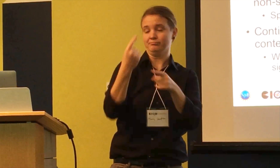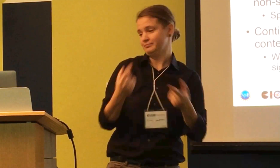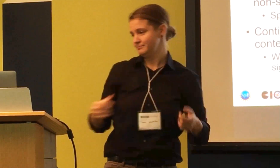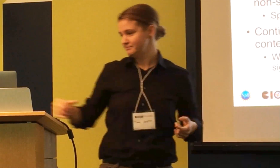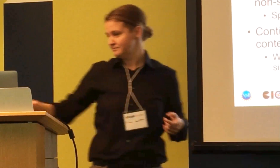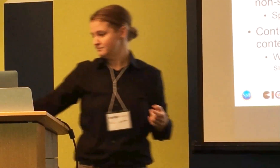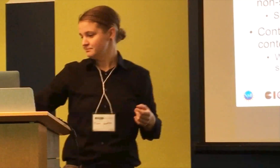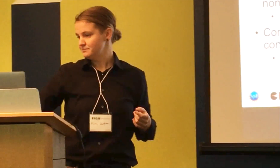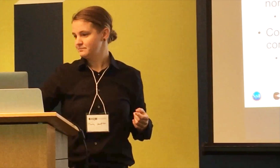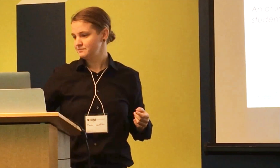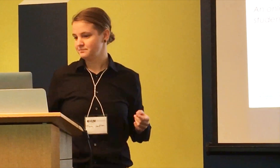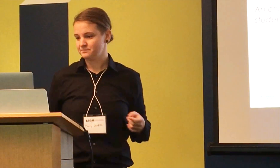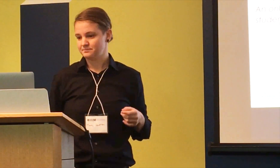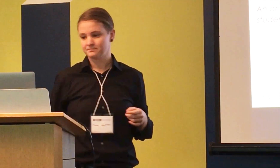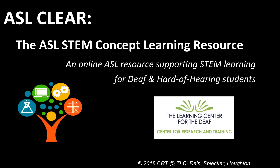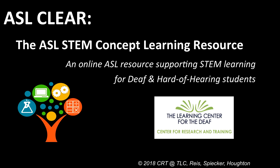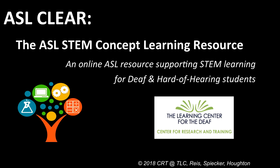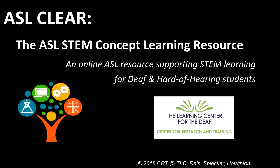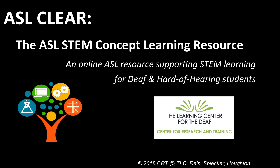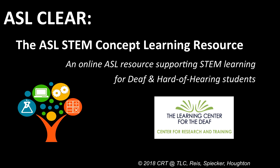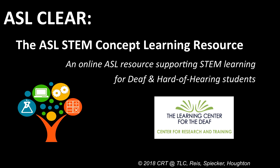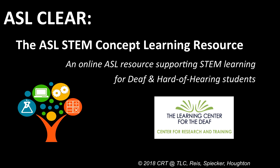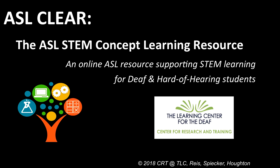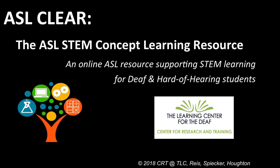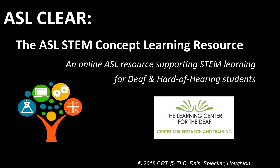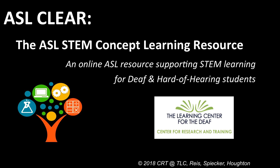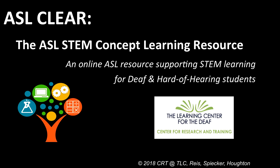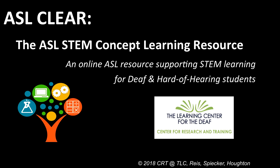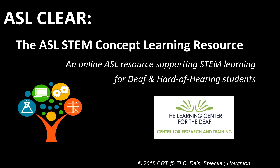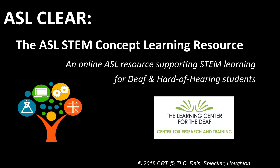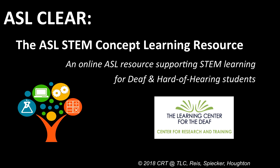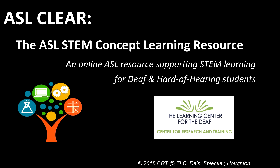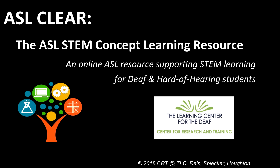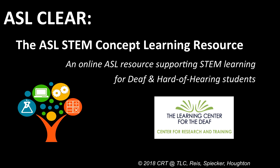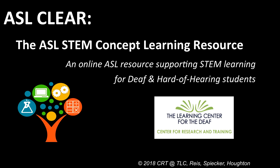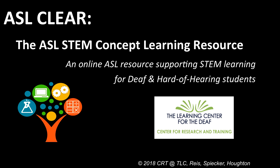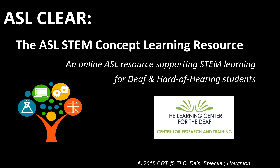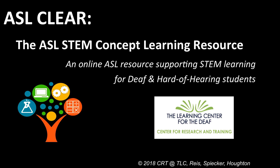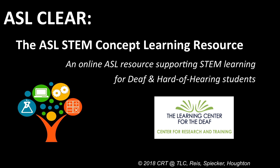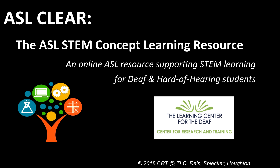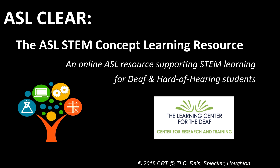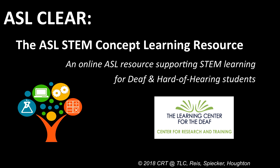So that leads me to our project, the ASL CLEAR Project.